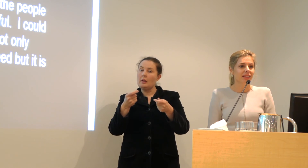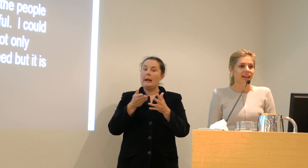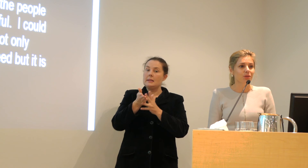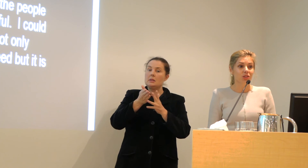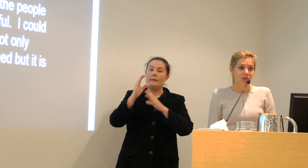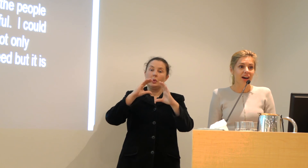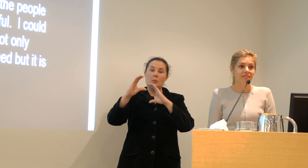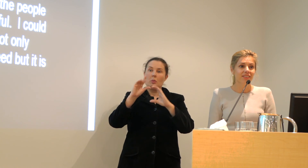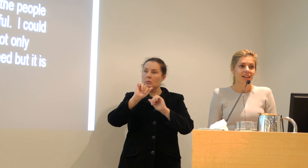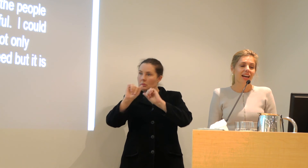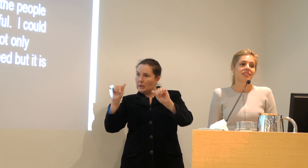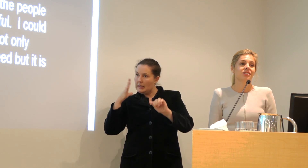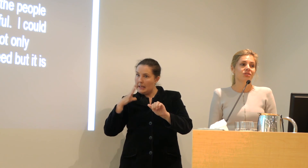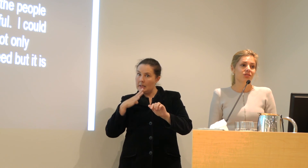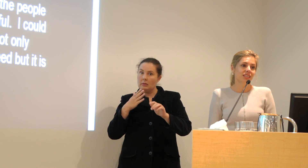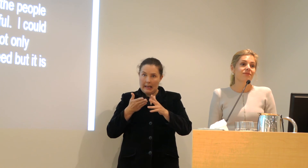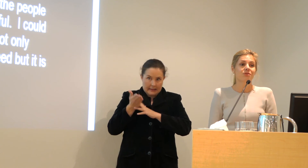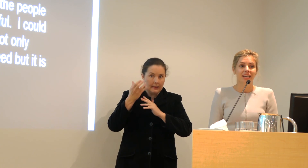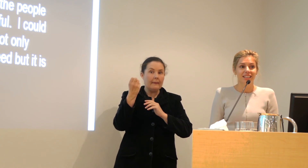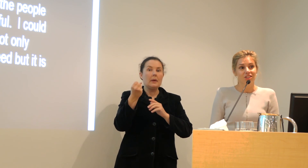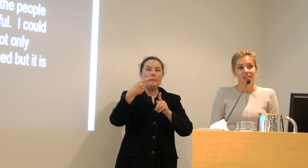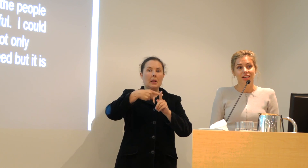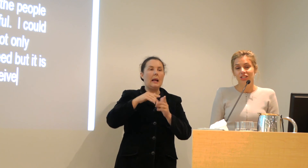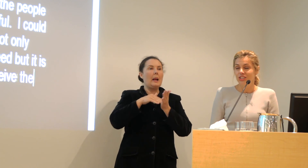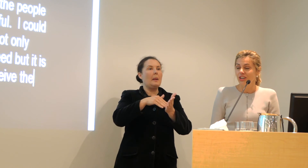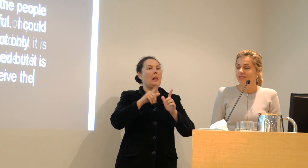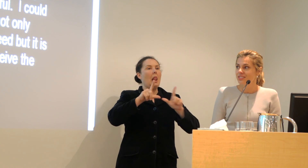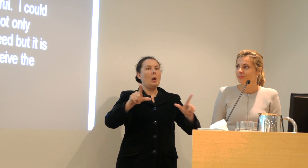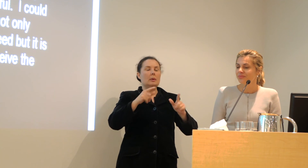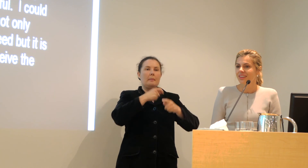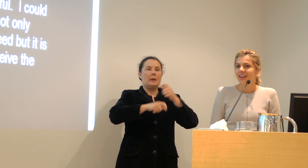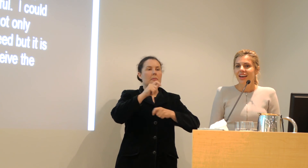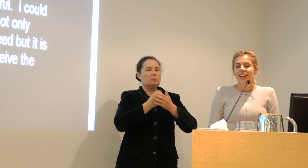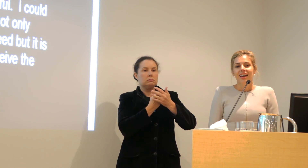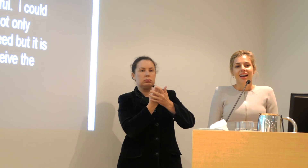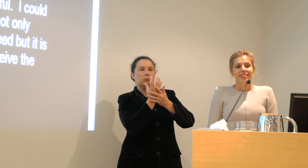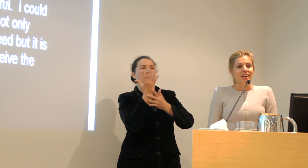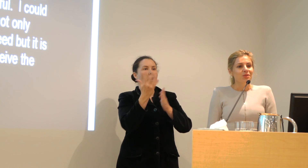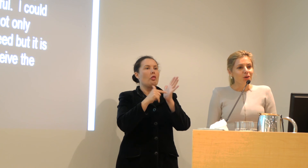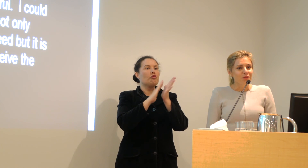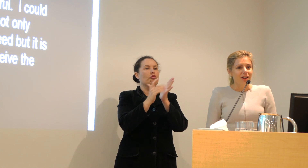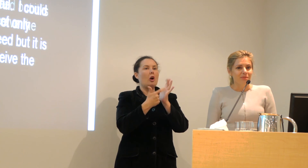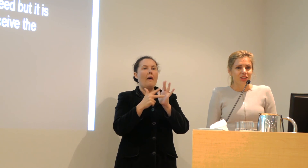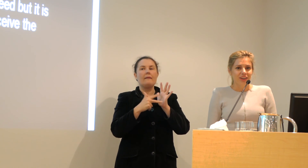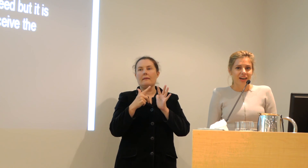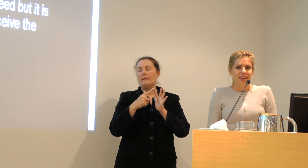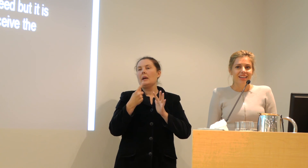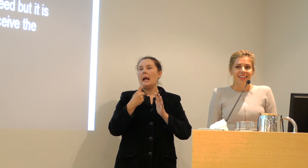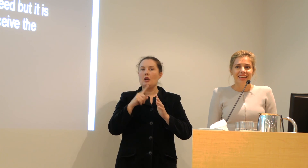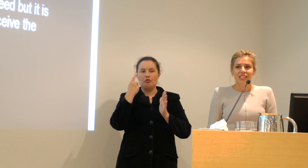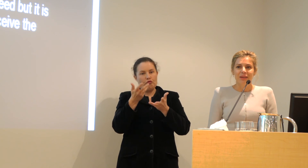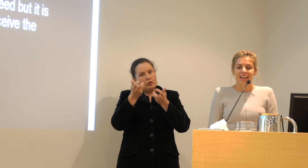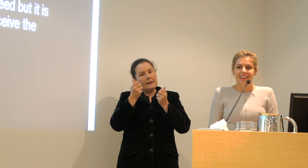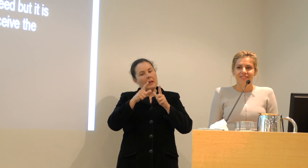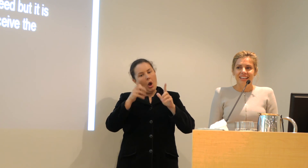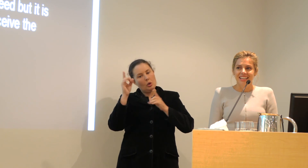help that language thrive and receive the recognition that it deserves. Thank you all very much for coming. I